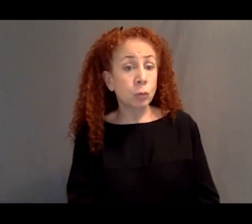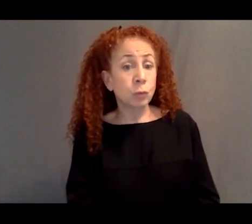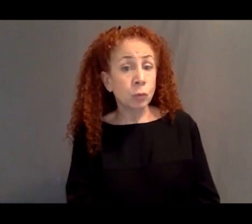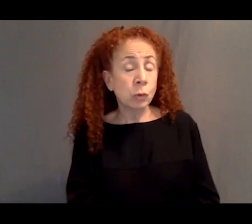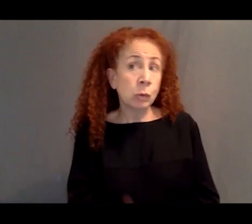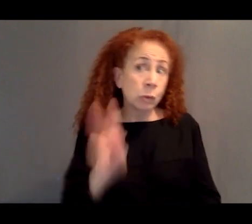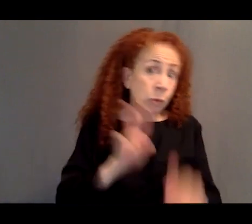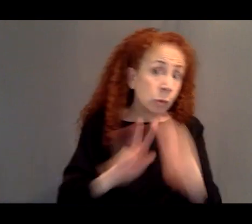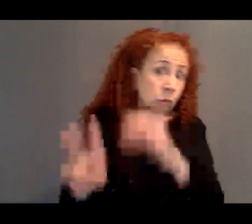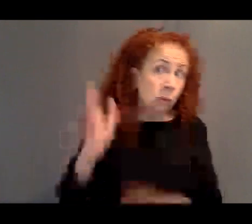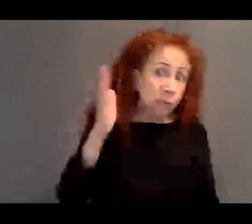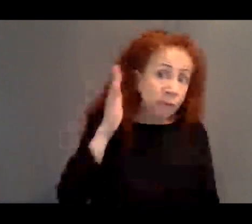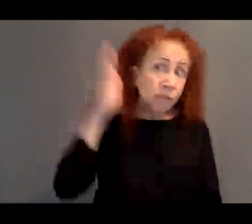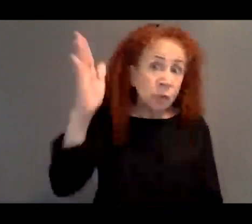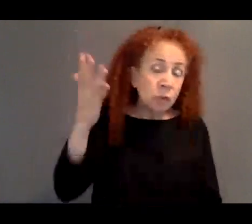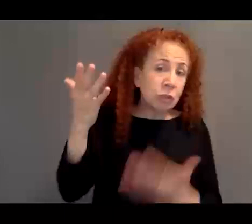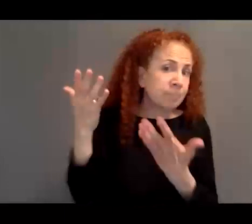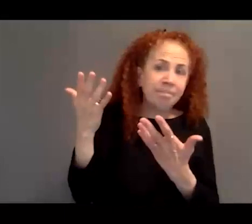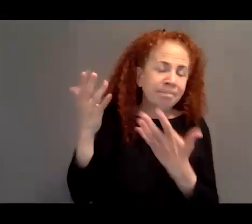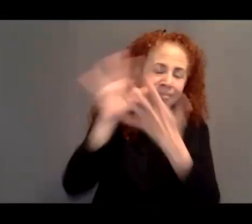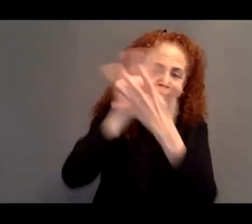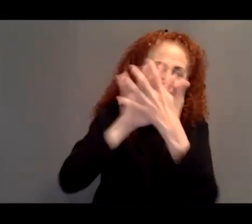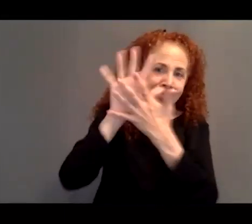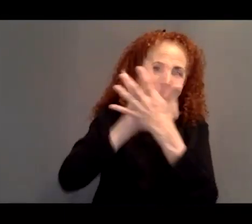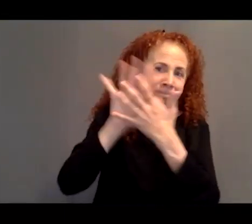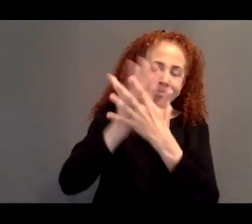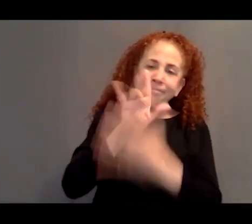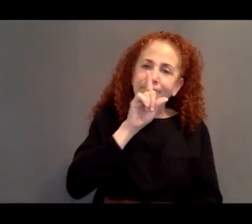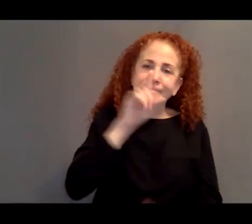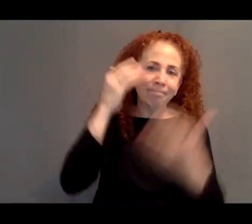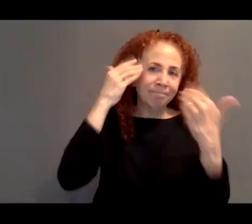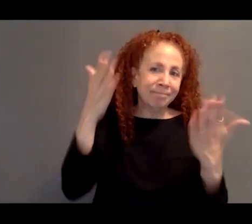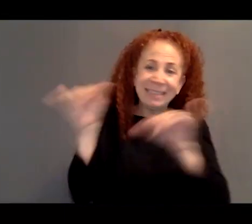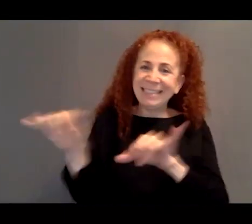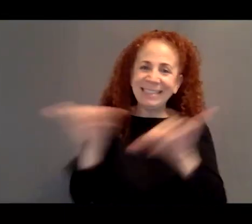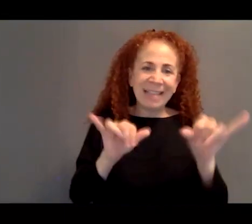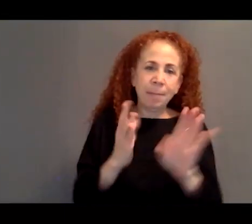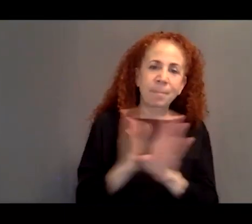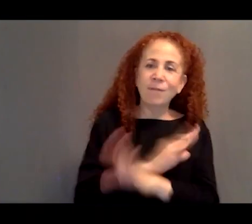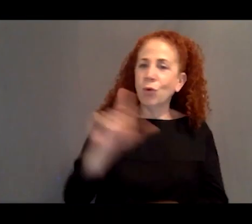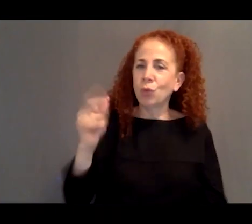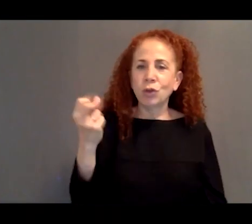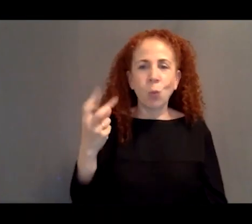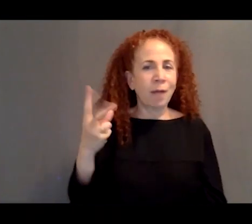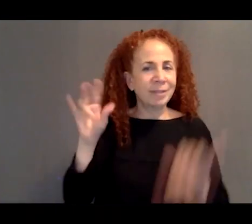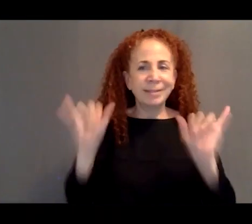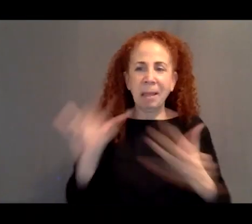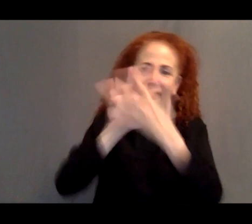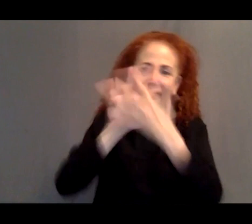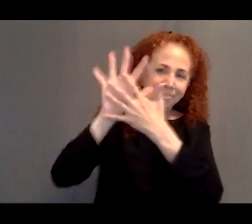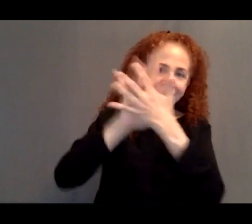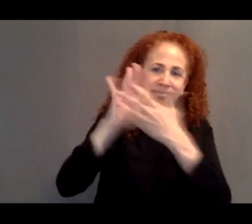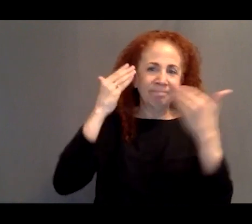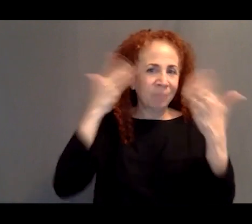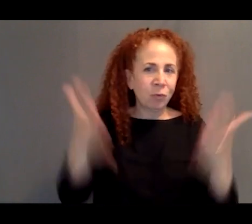their futures look as opaque as they were prior to 2012.